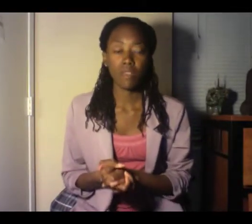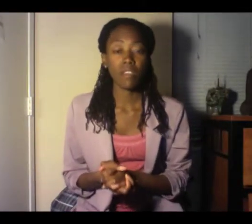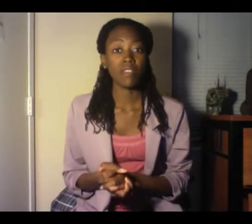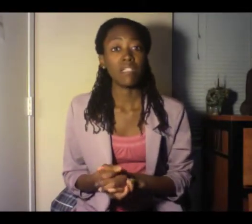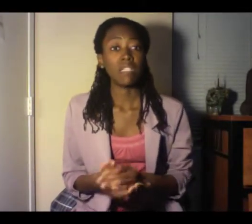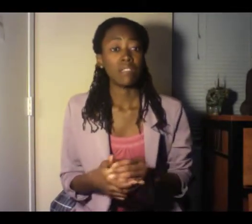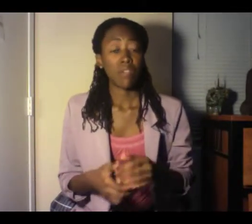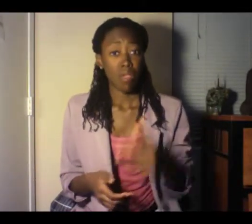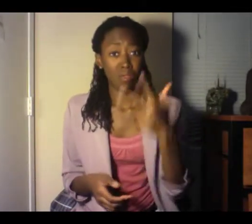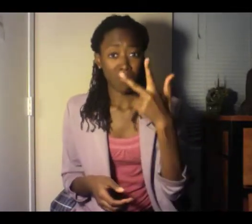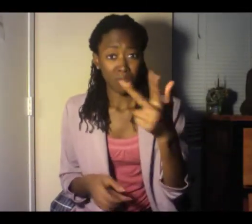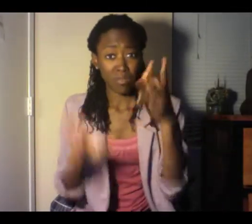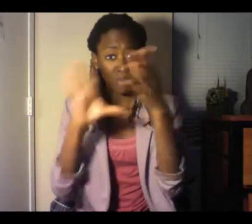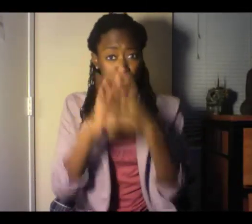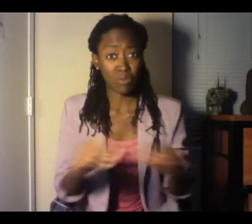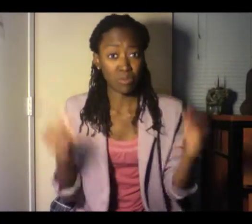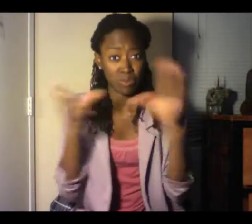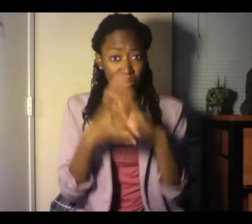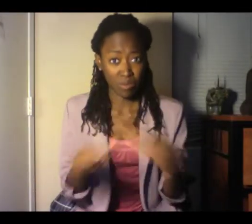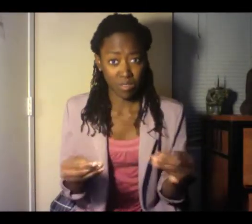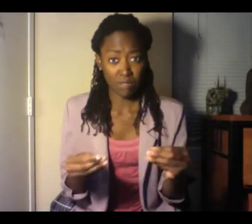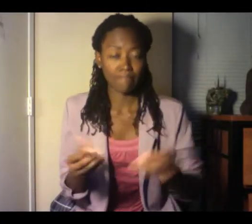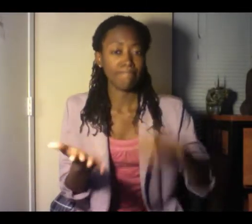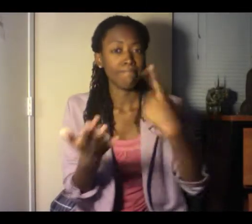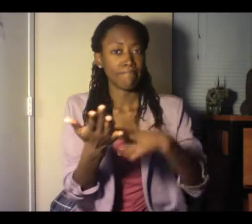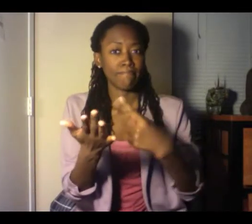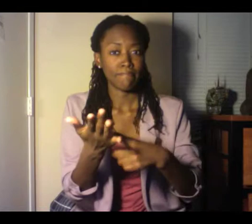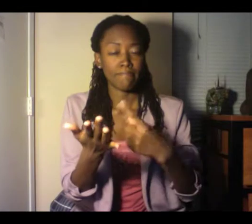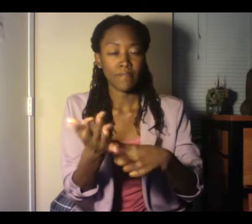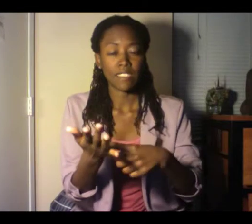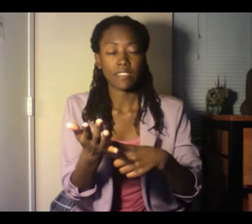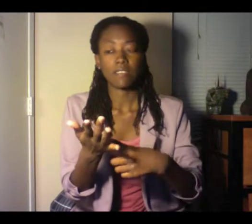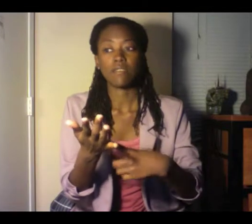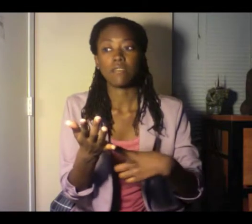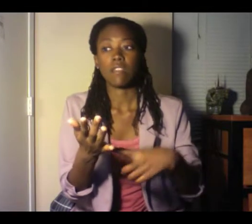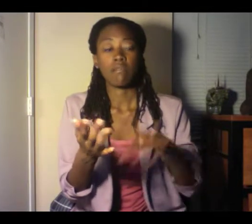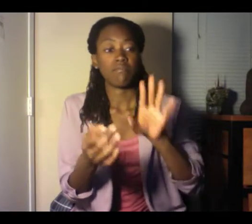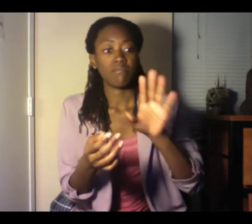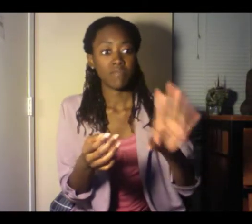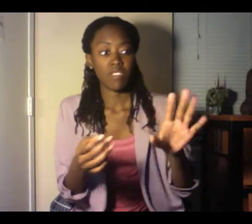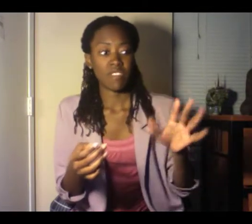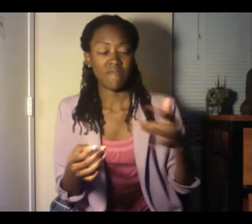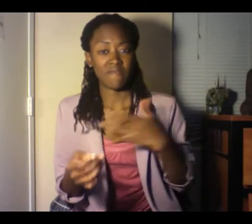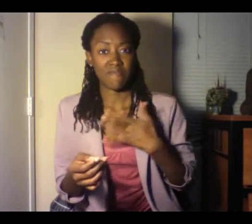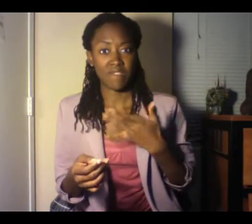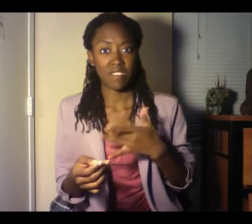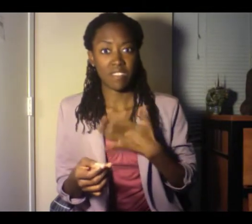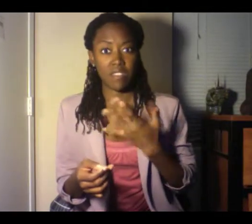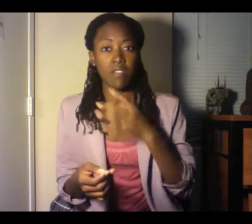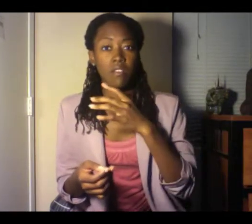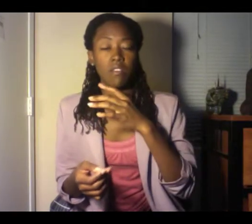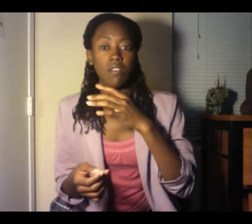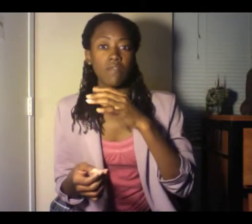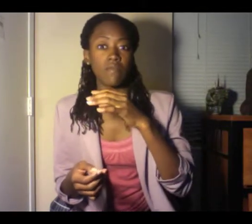girls who each at about the 4th to 5th grade experience emotional struggles over their